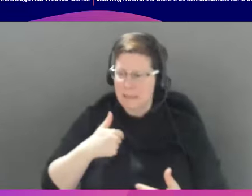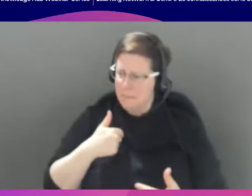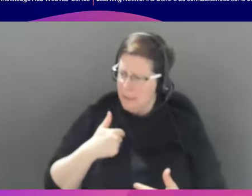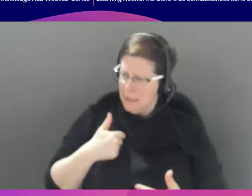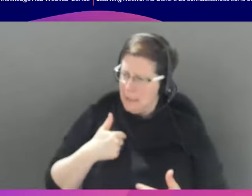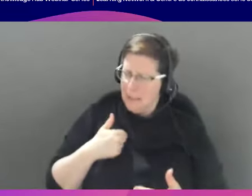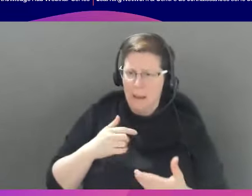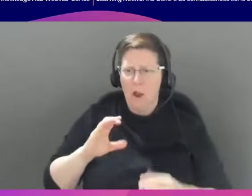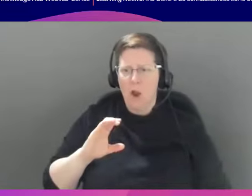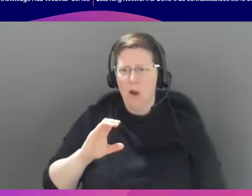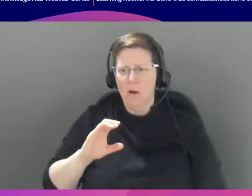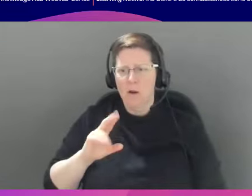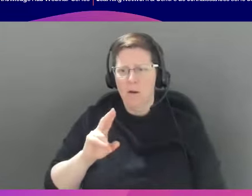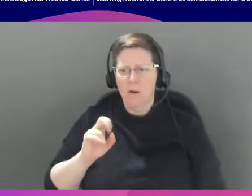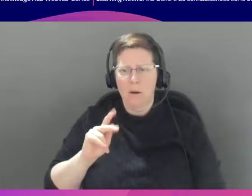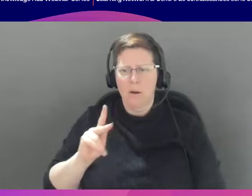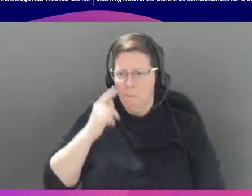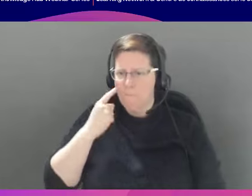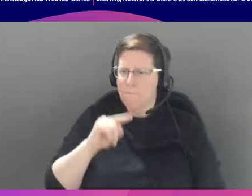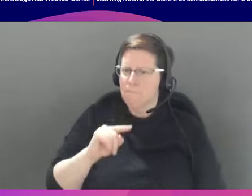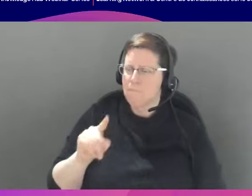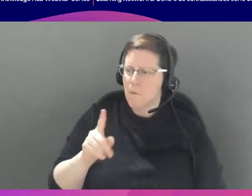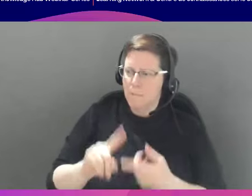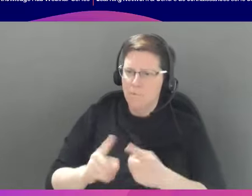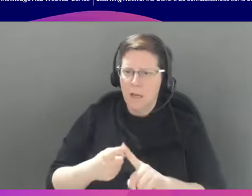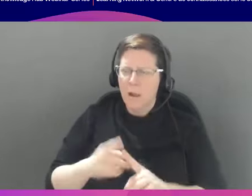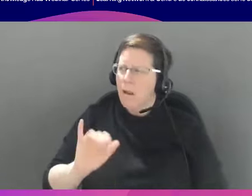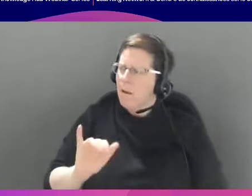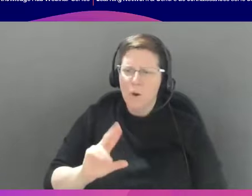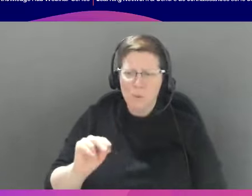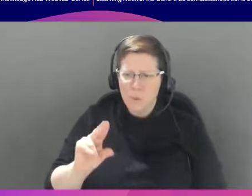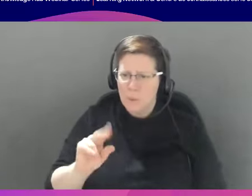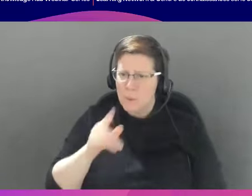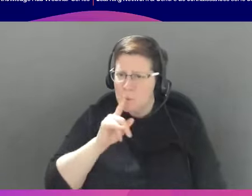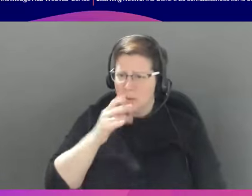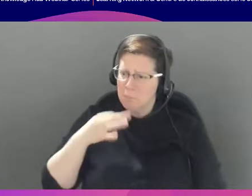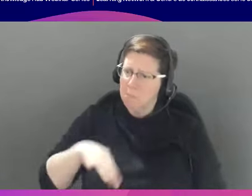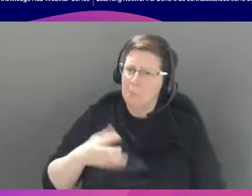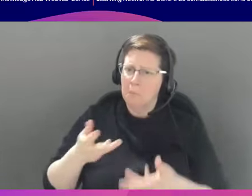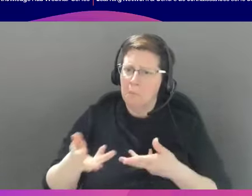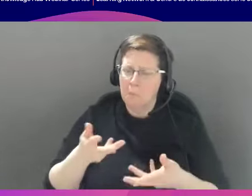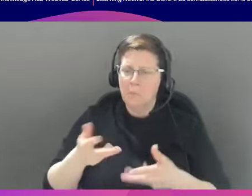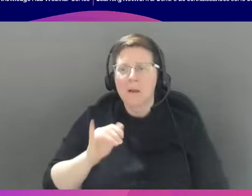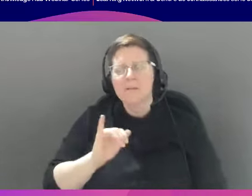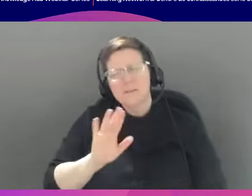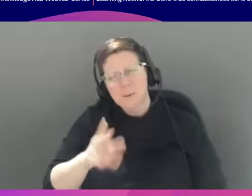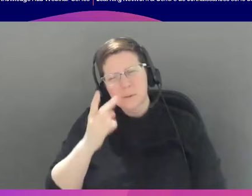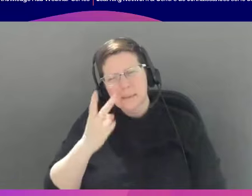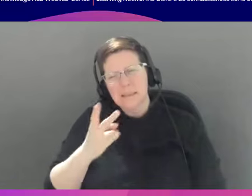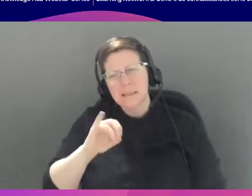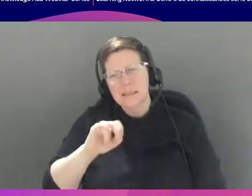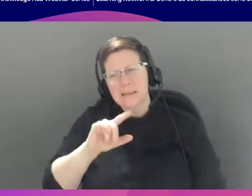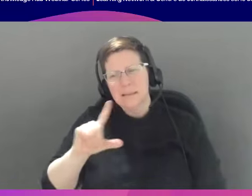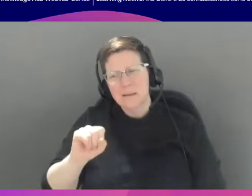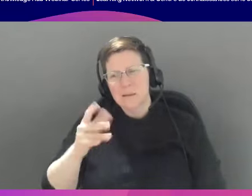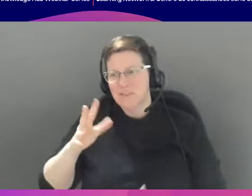It's actually a very refreshing experience. So you see how incels, despite trying to leave, they're kind of in